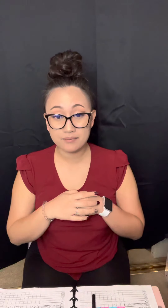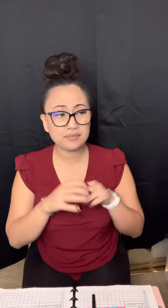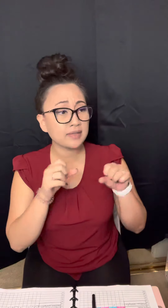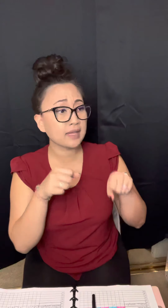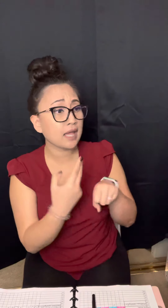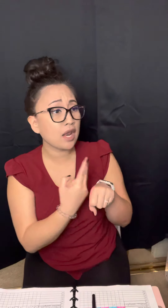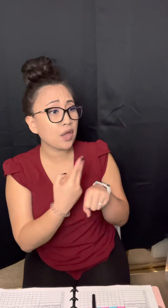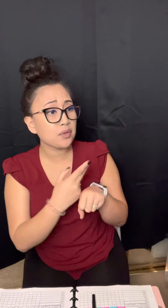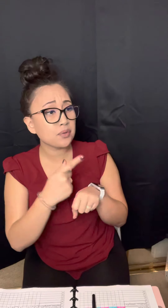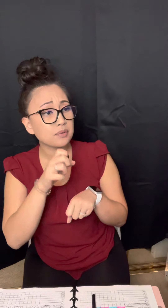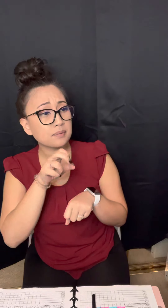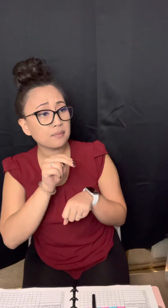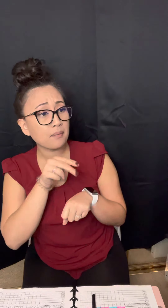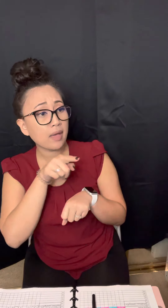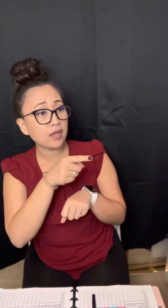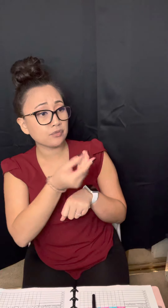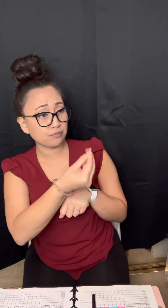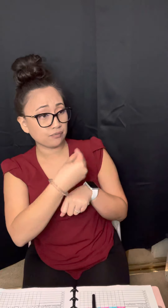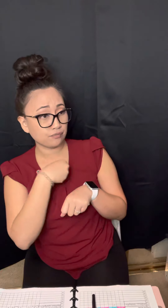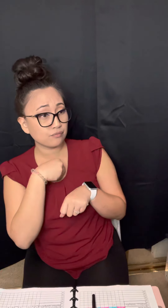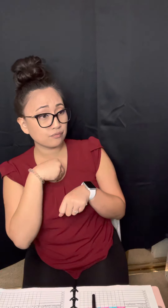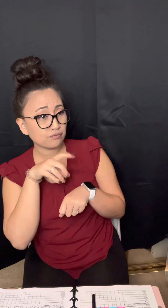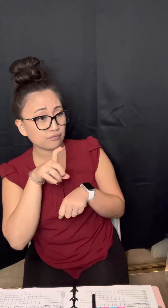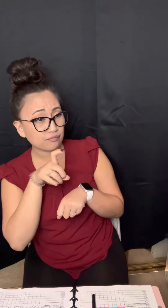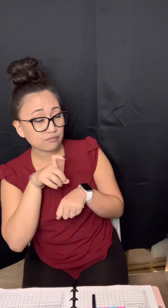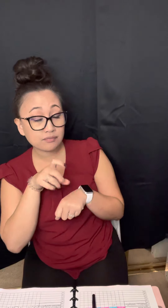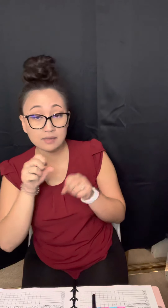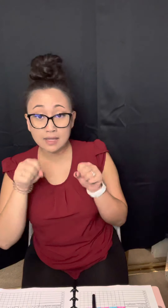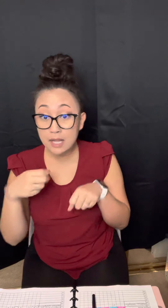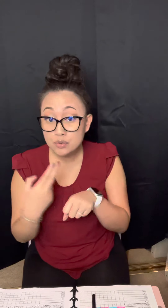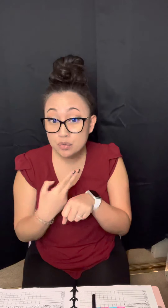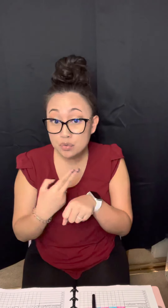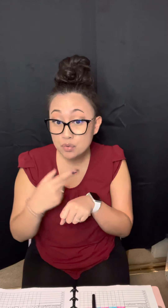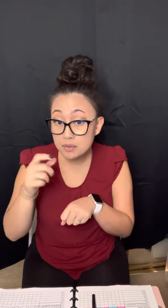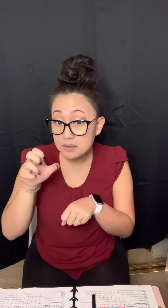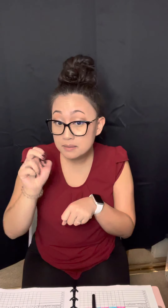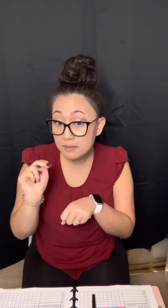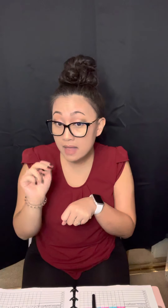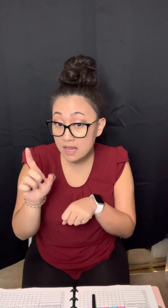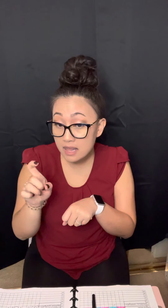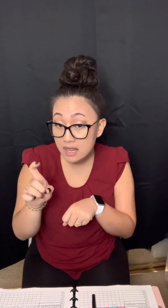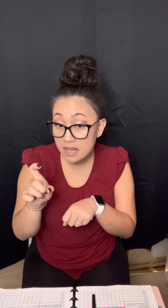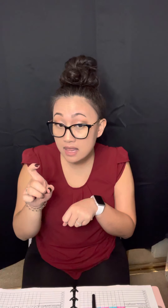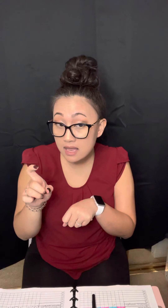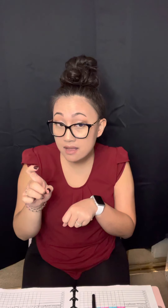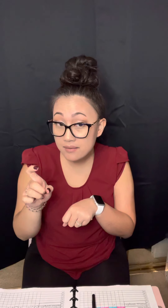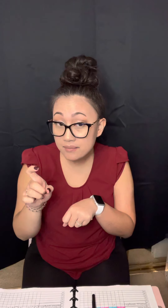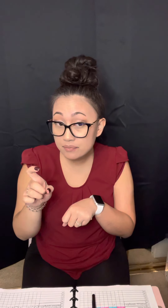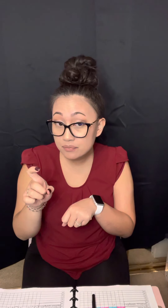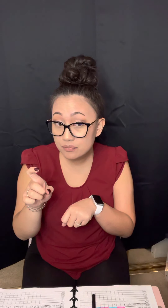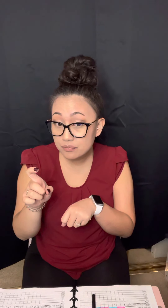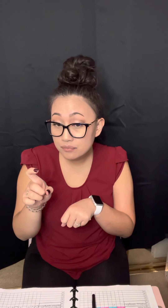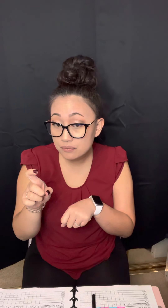you gave me? Can you use the pen? We're going to use pencil. I want you to use your